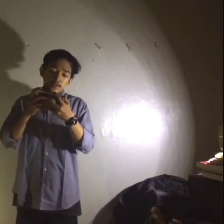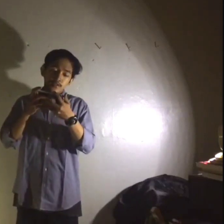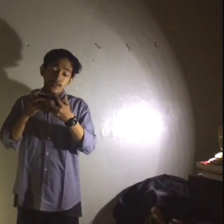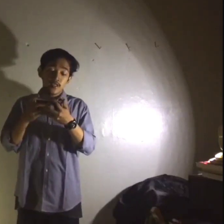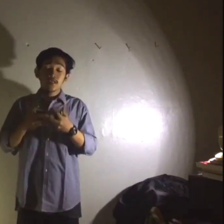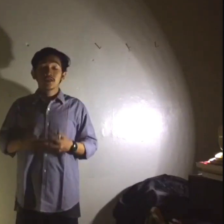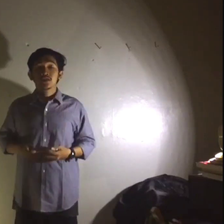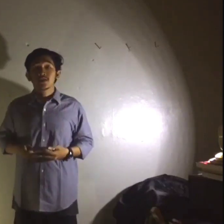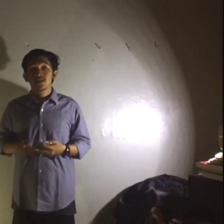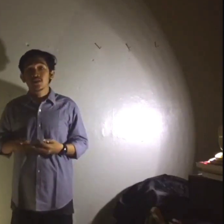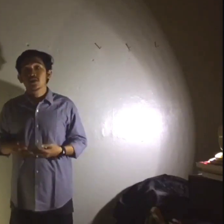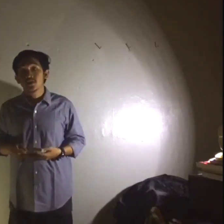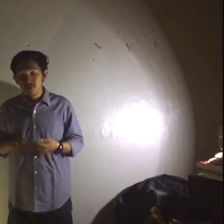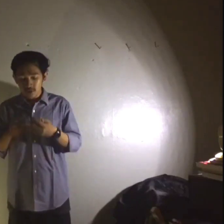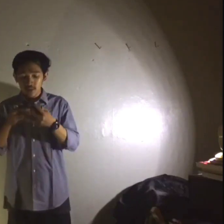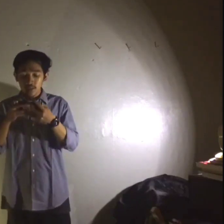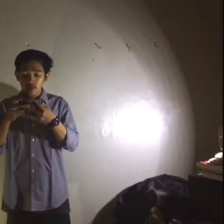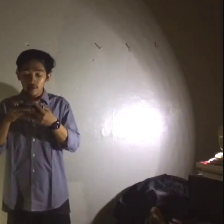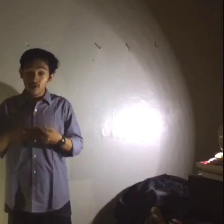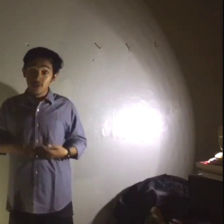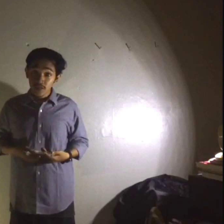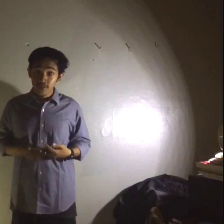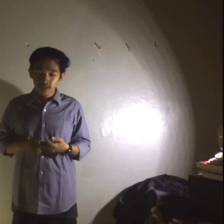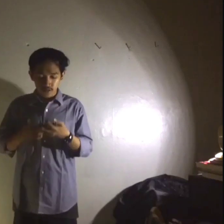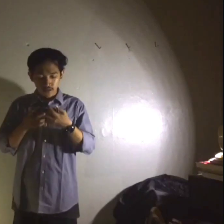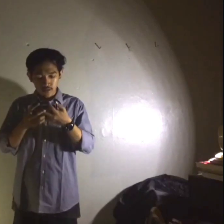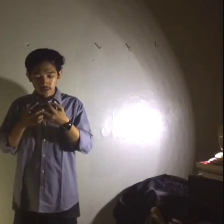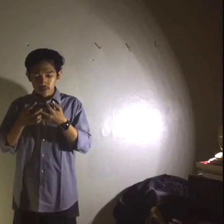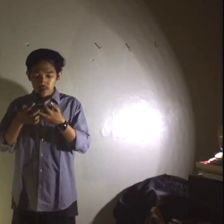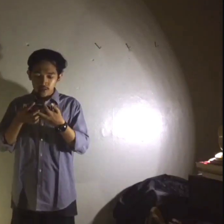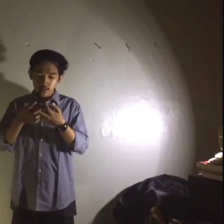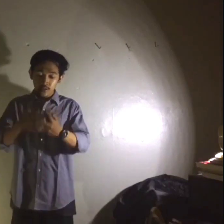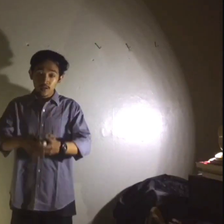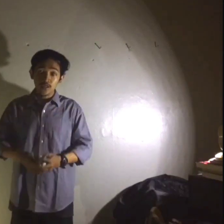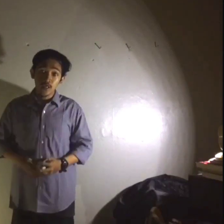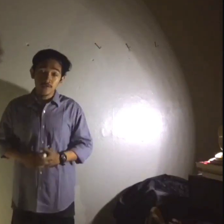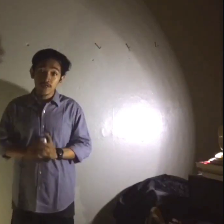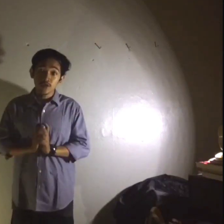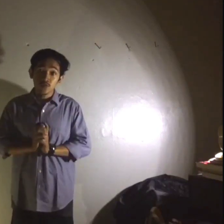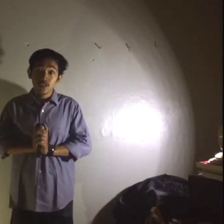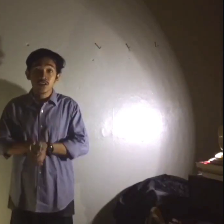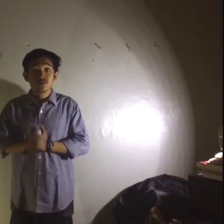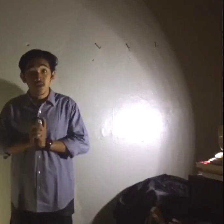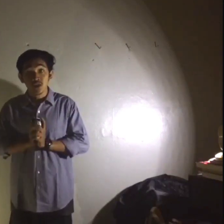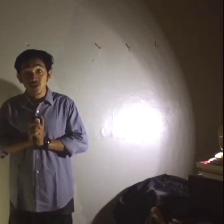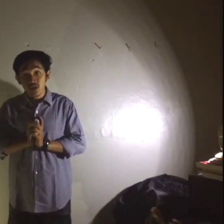and the second, introduction of the speakers, third, the delivery of speech by the